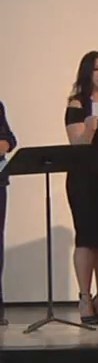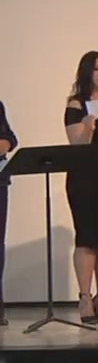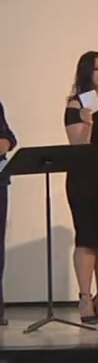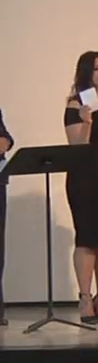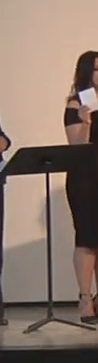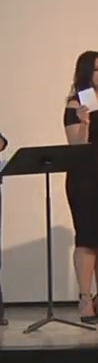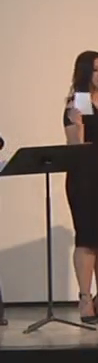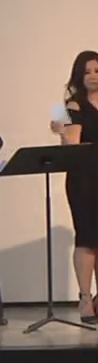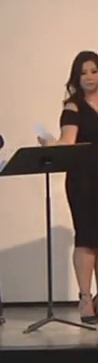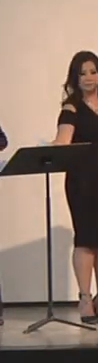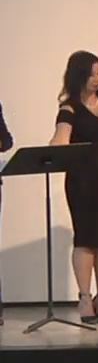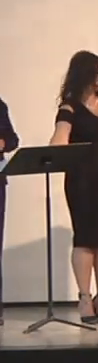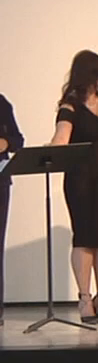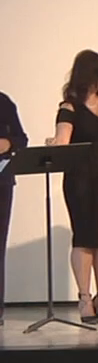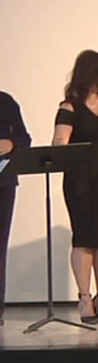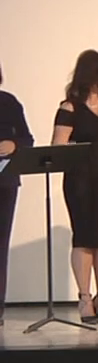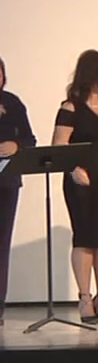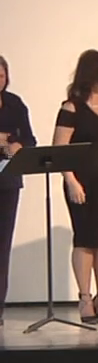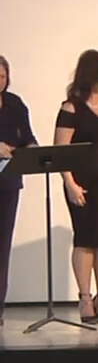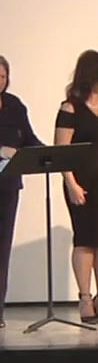and Yuping Yang.